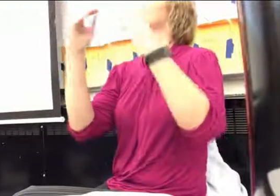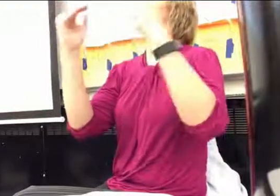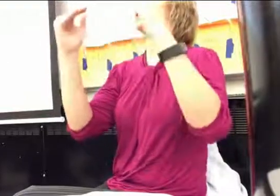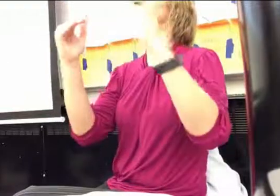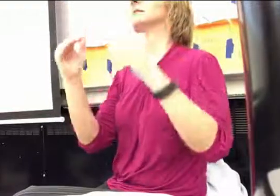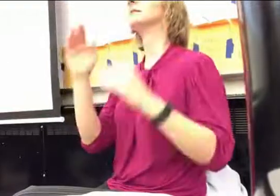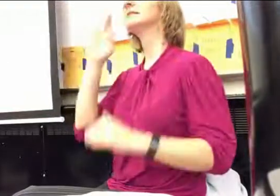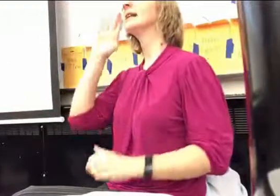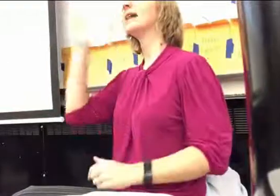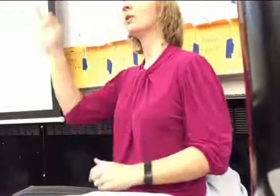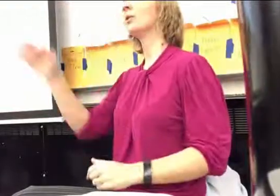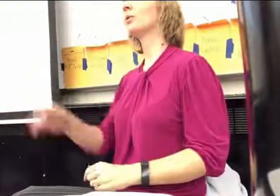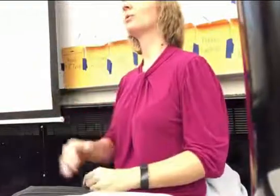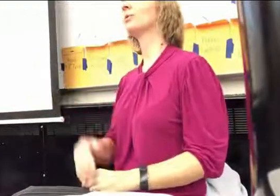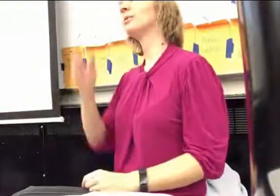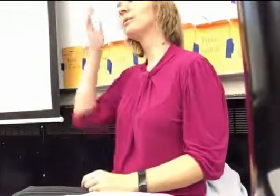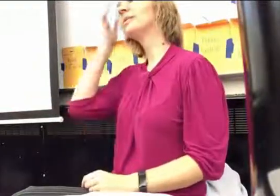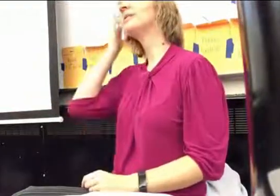Hello.